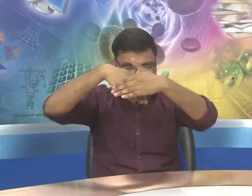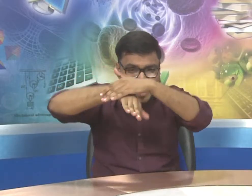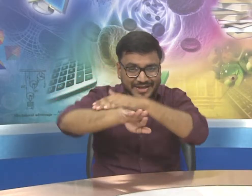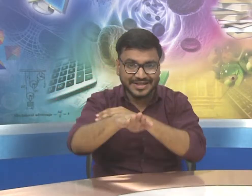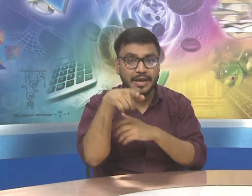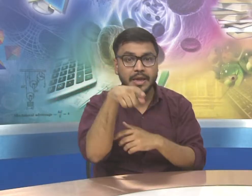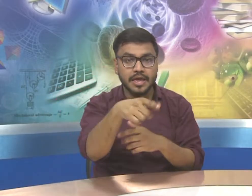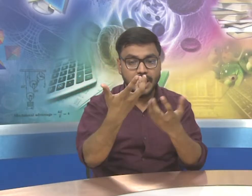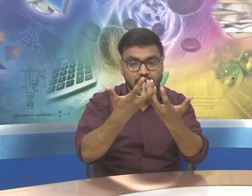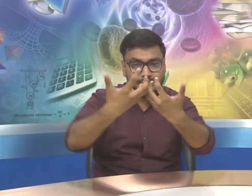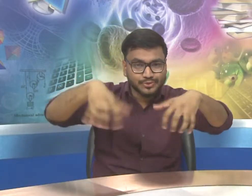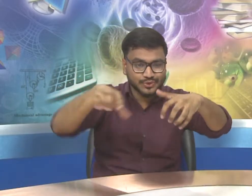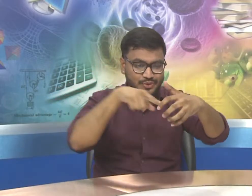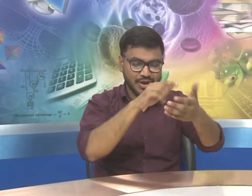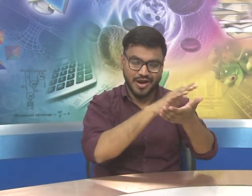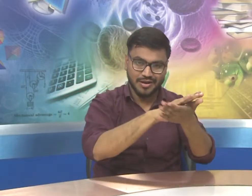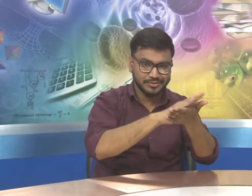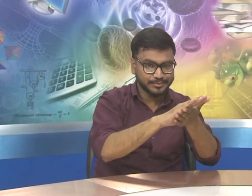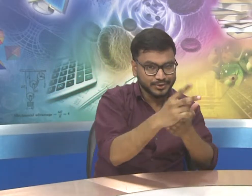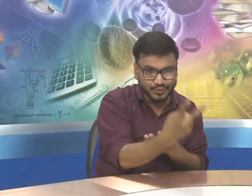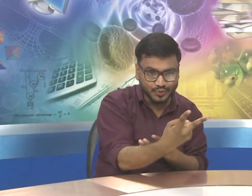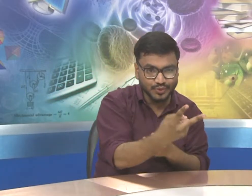we can take water, which is H2O.